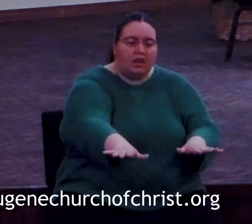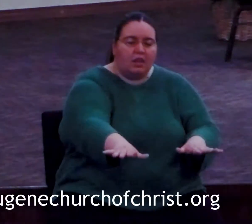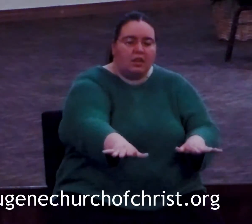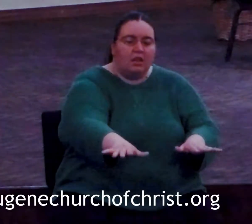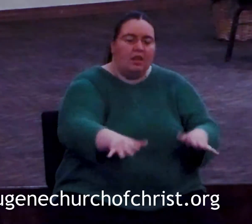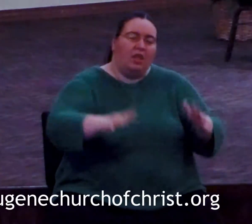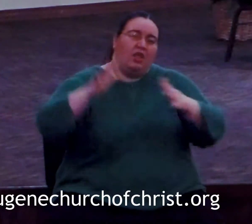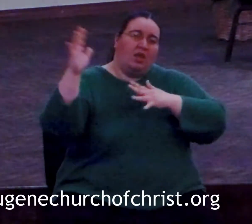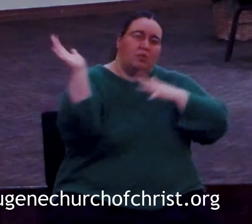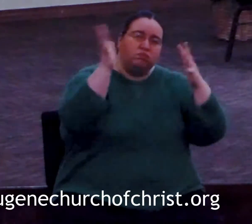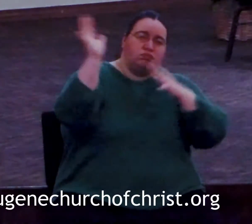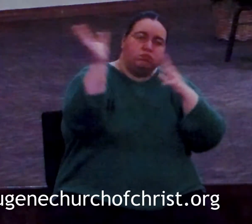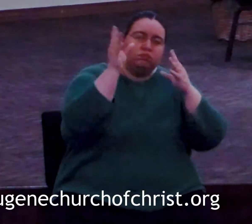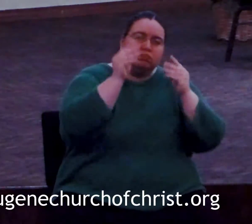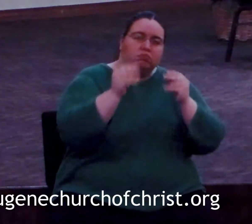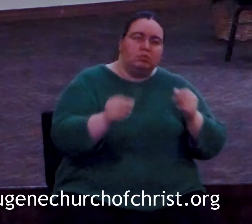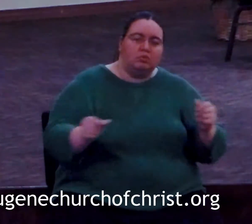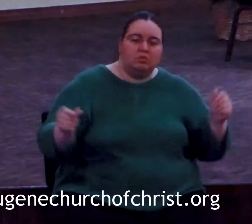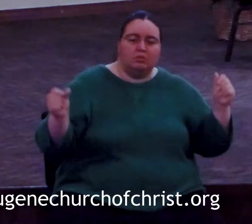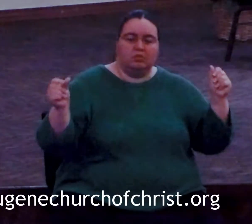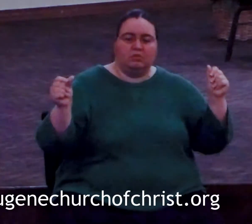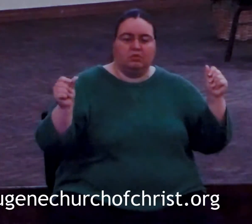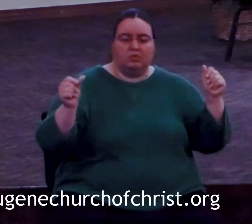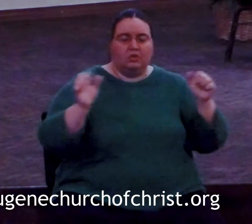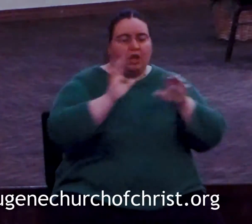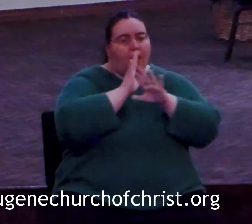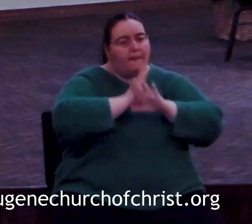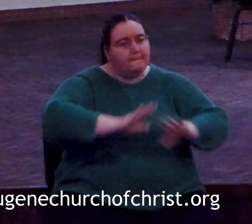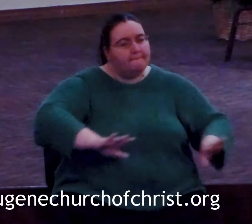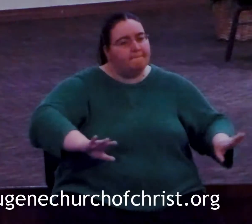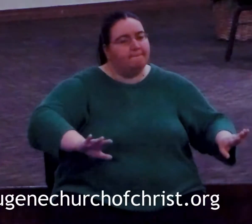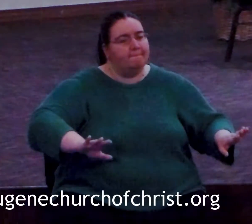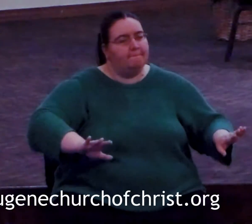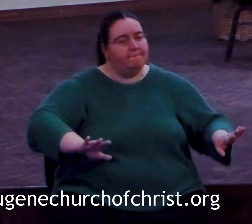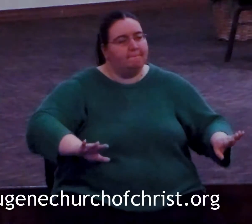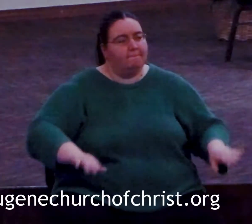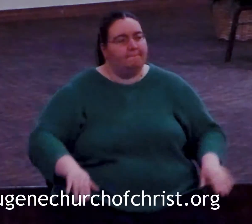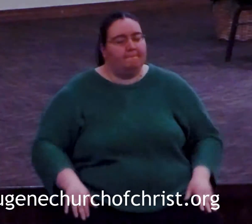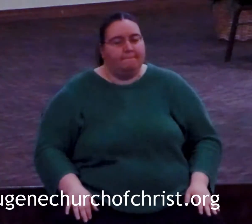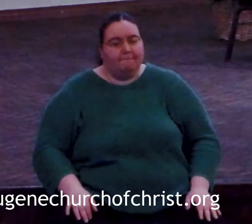Then the wind died down, and it was completely calm.